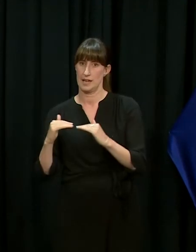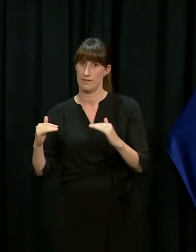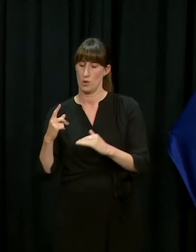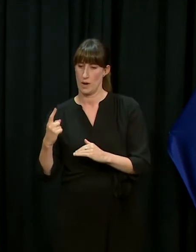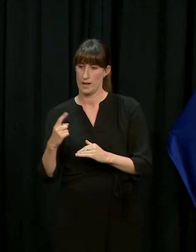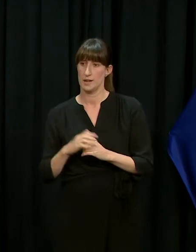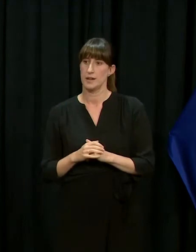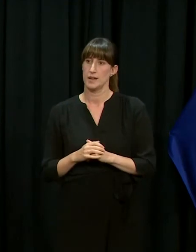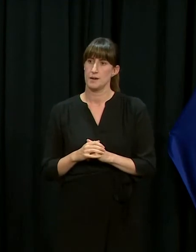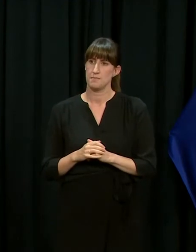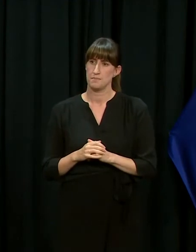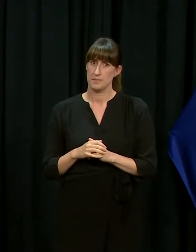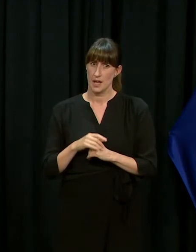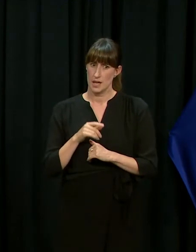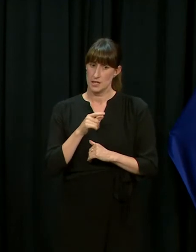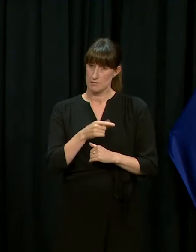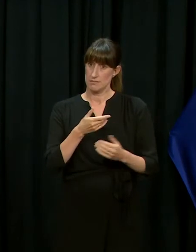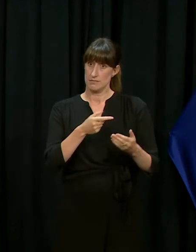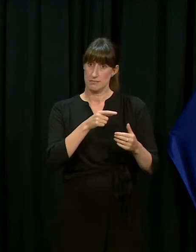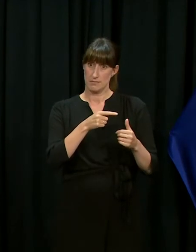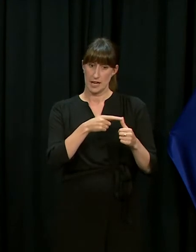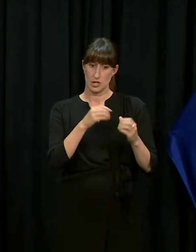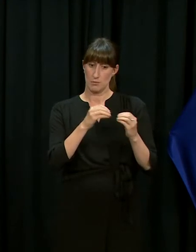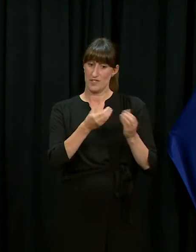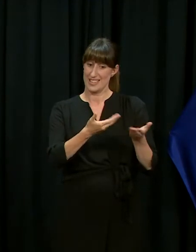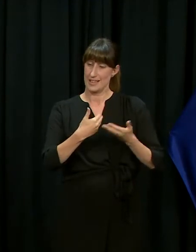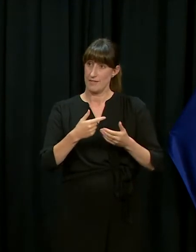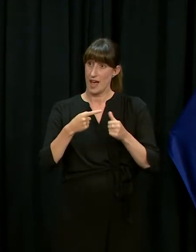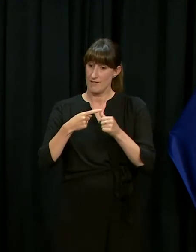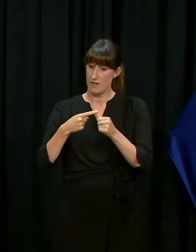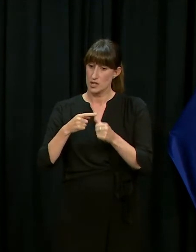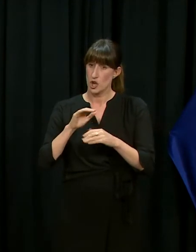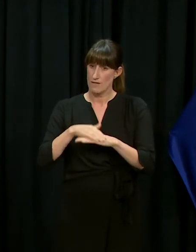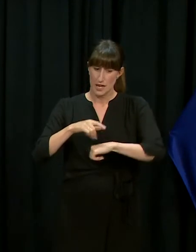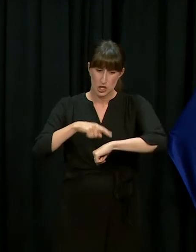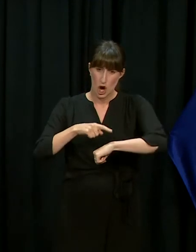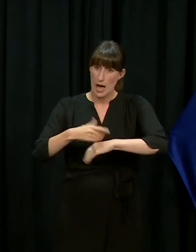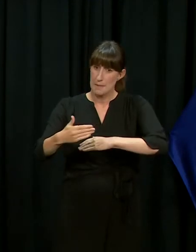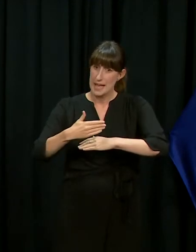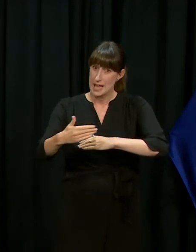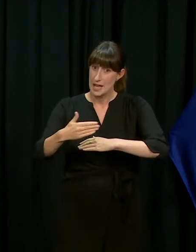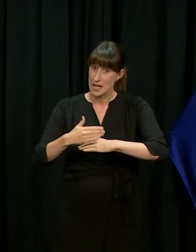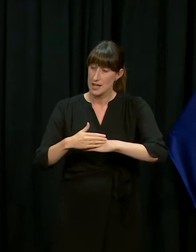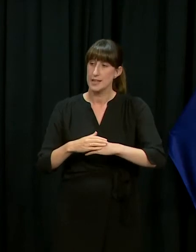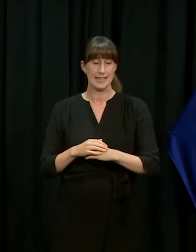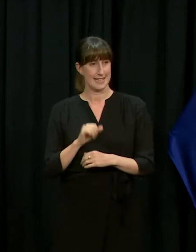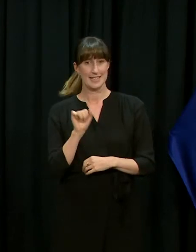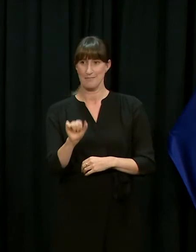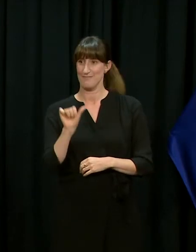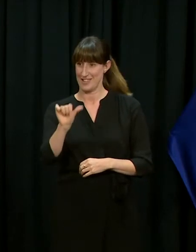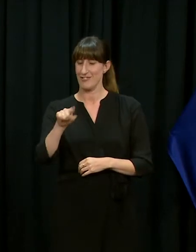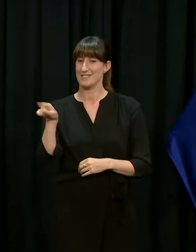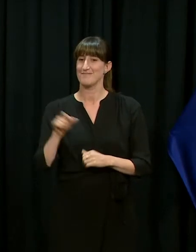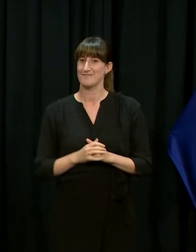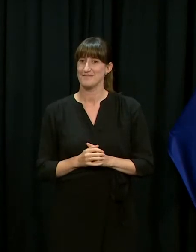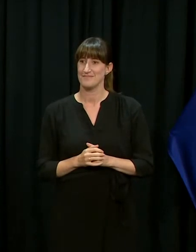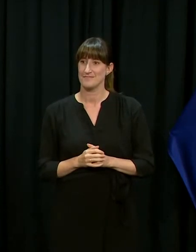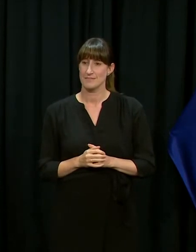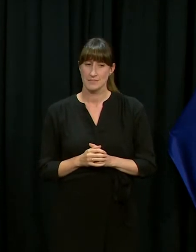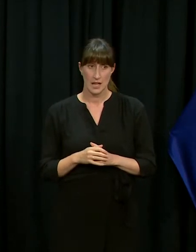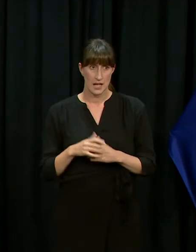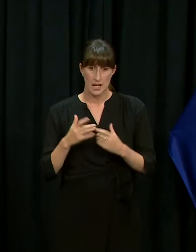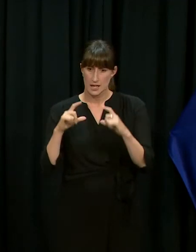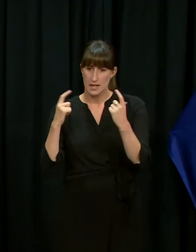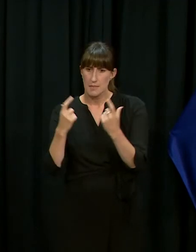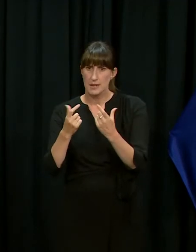about the time frame, was that accepted as well in terms of Monday? Yes. So it was basically a blanket agreement? Perfectly aligned. Was there any discussion in Cabinet,